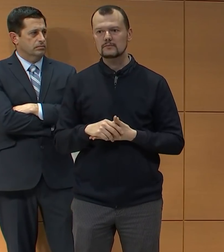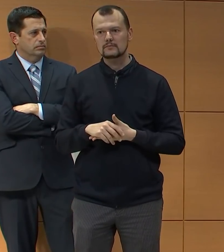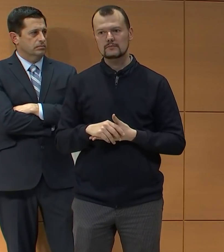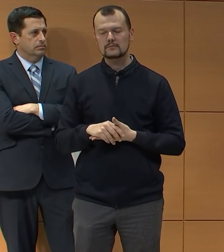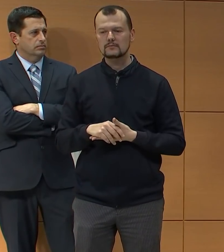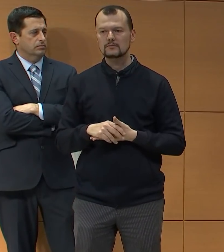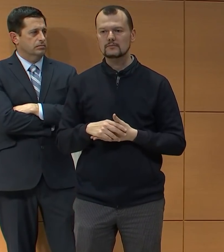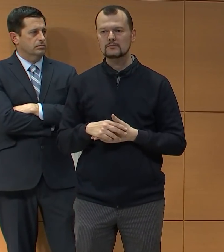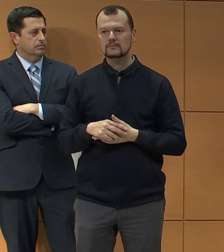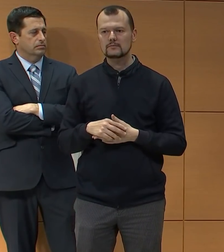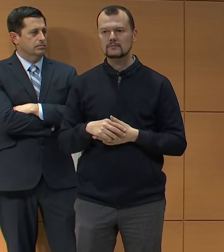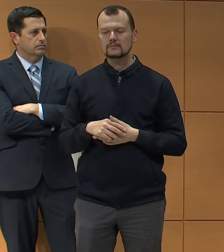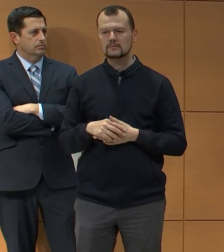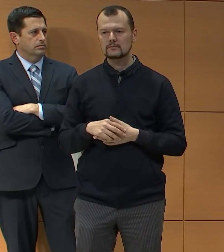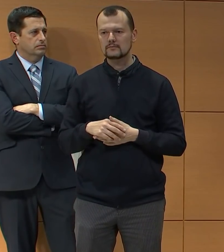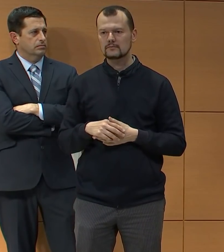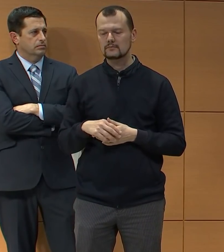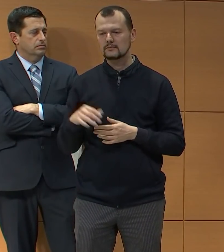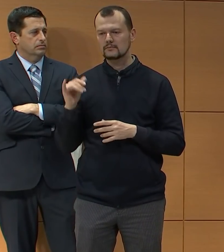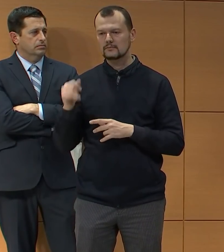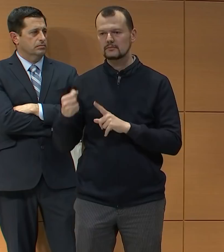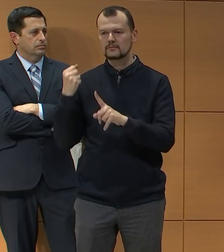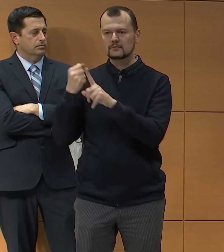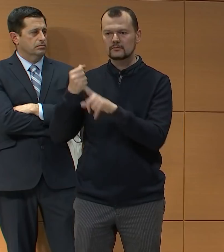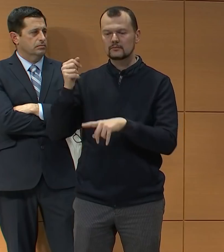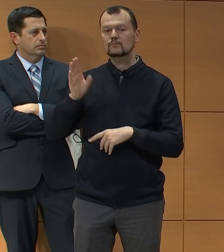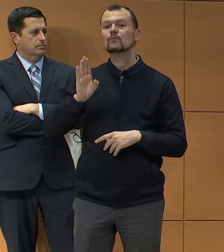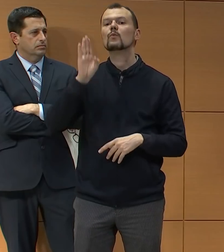Boston, and